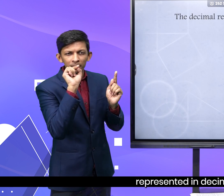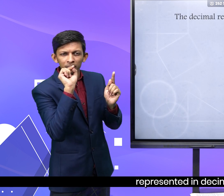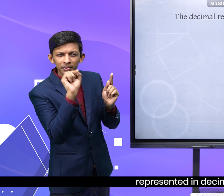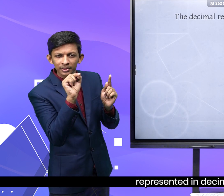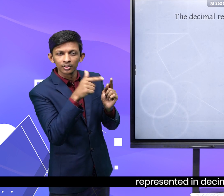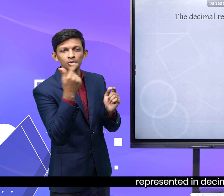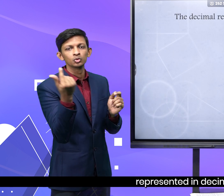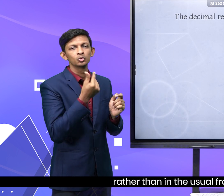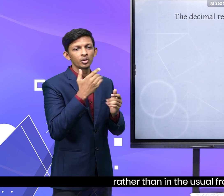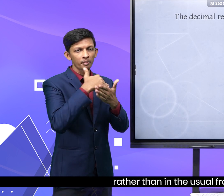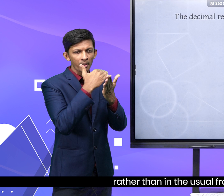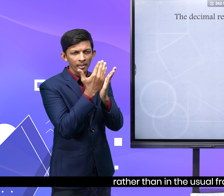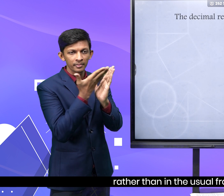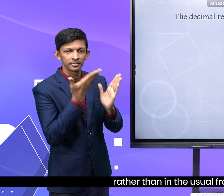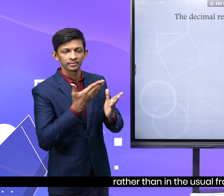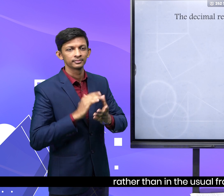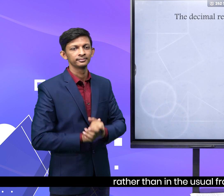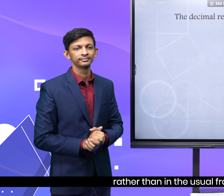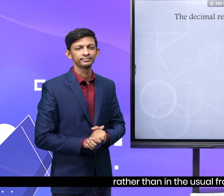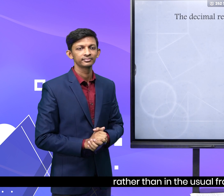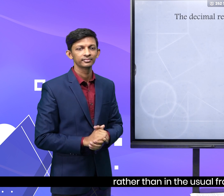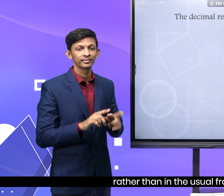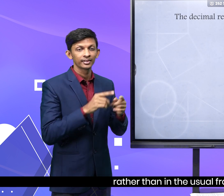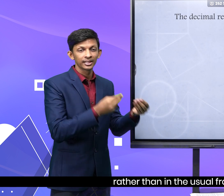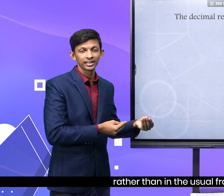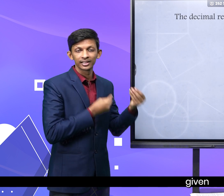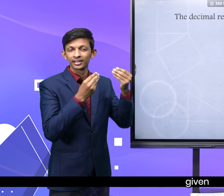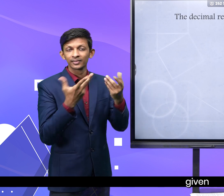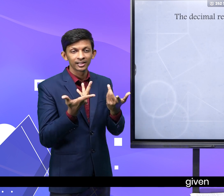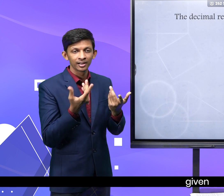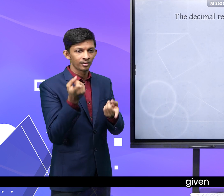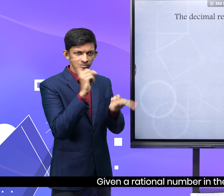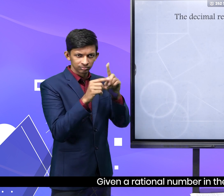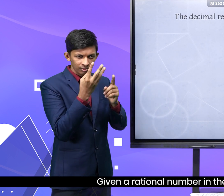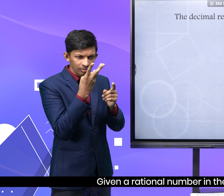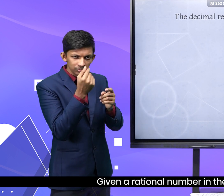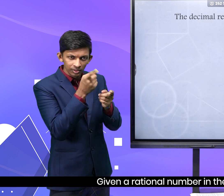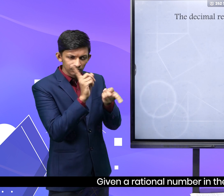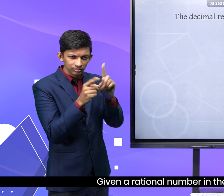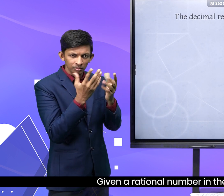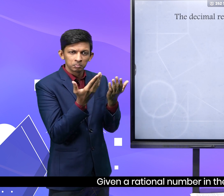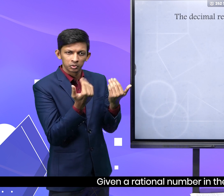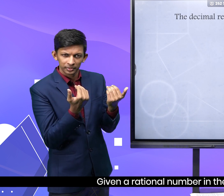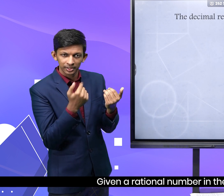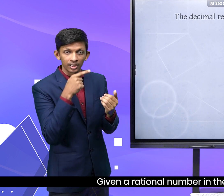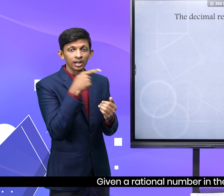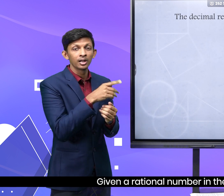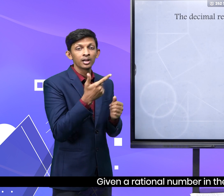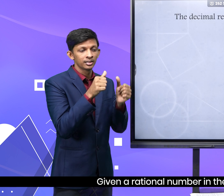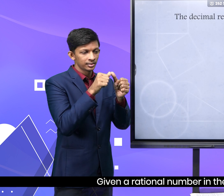form rather than in the usual fractional form. Given a rational number in the form a by b,